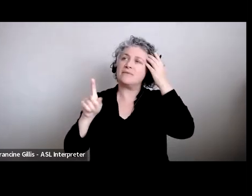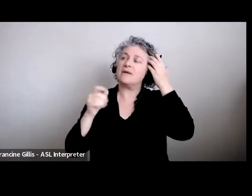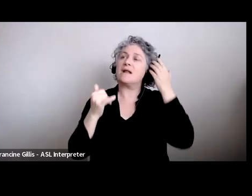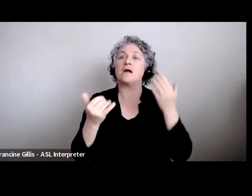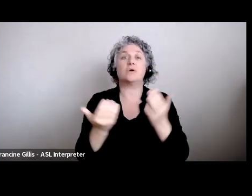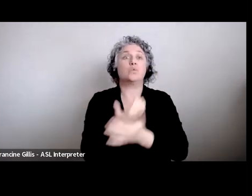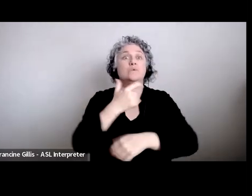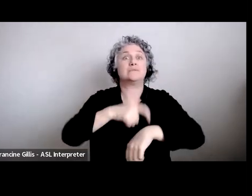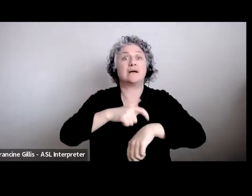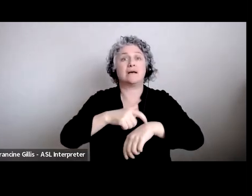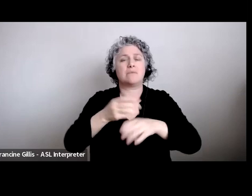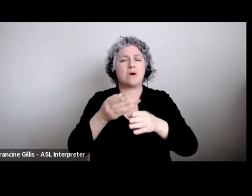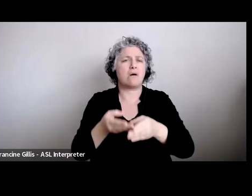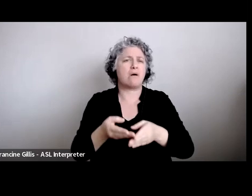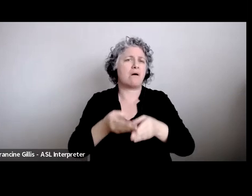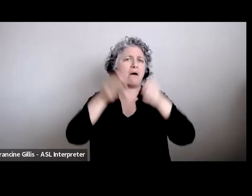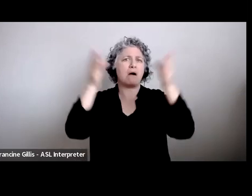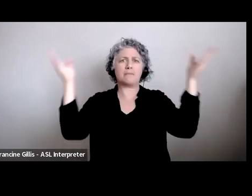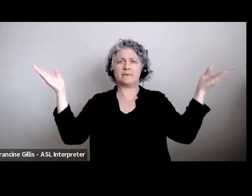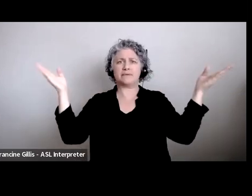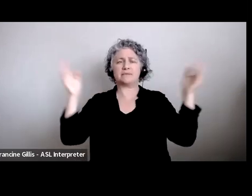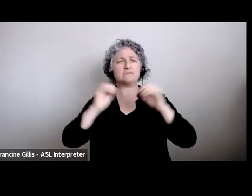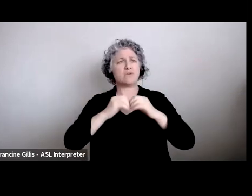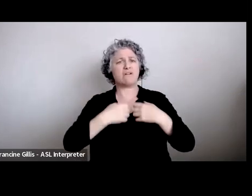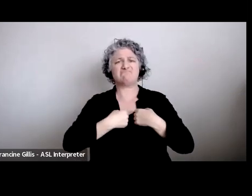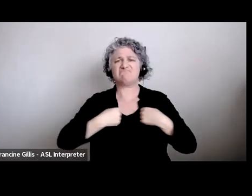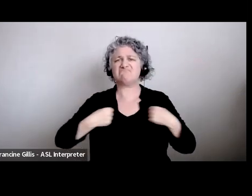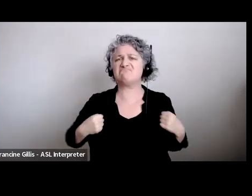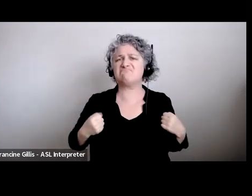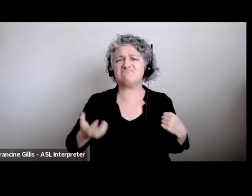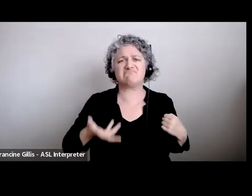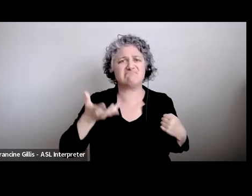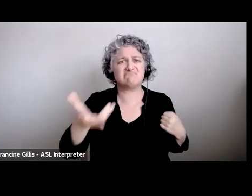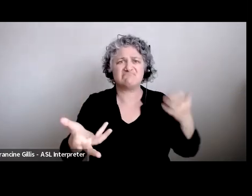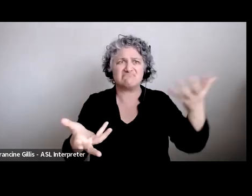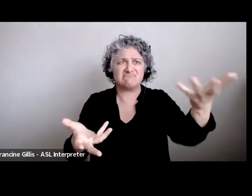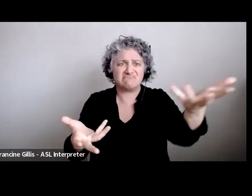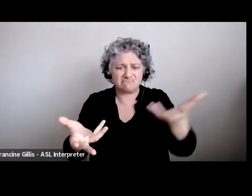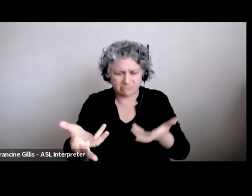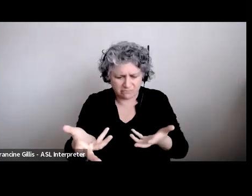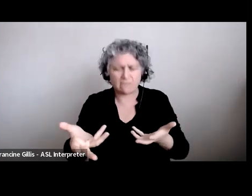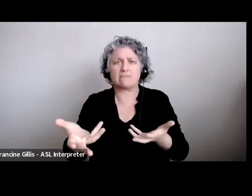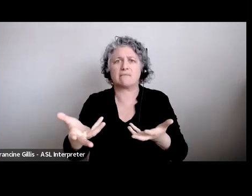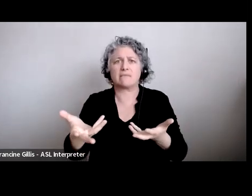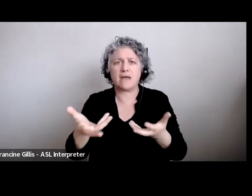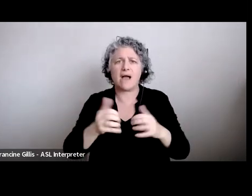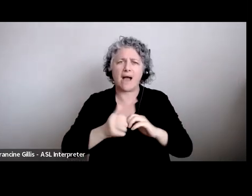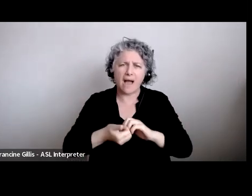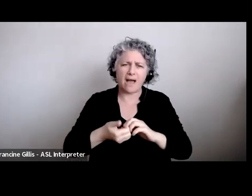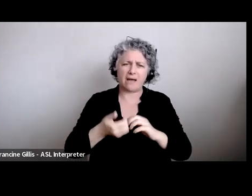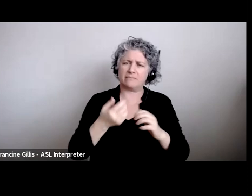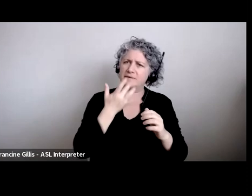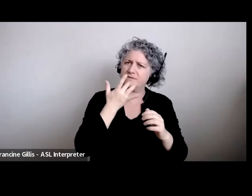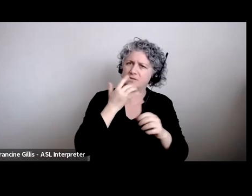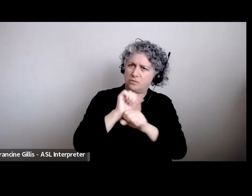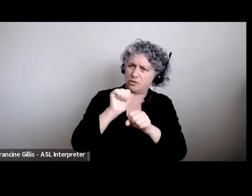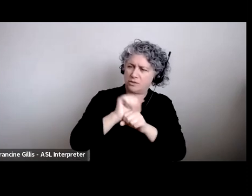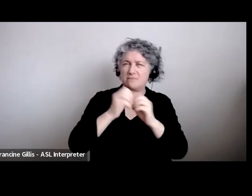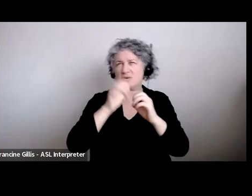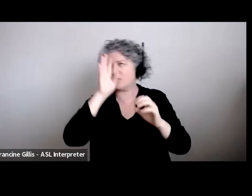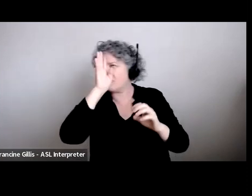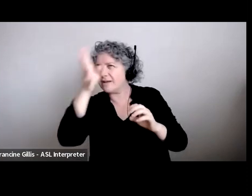new time, is that we're more transparent about how we want to work, and that we're more creative about how we find ways